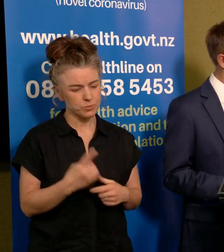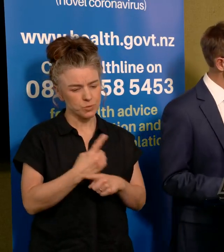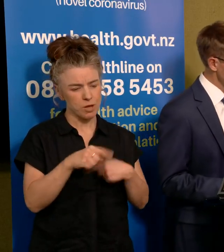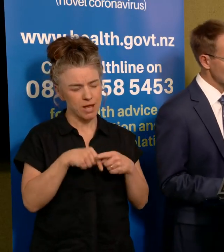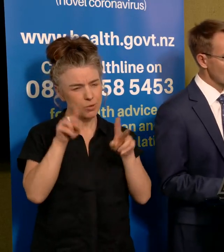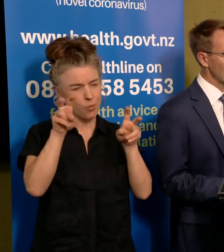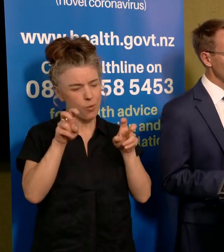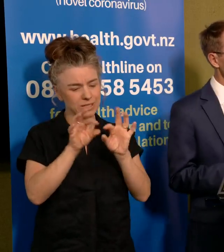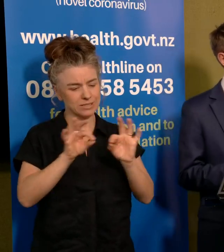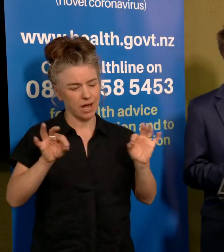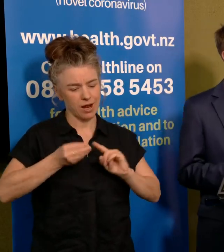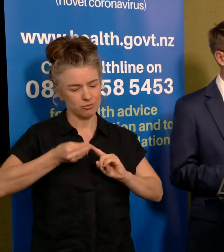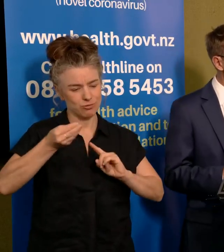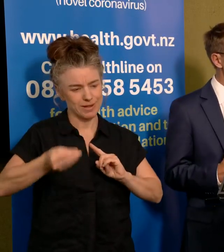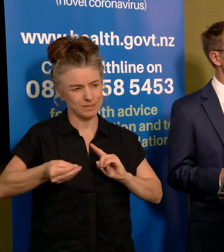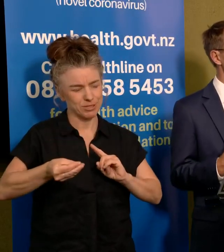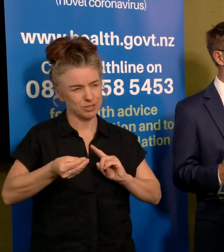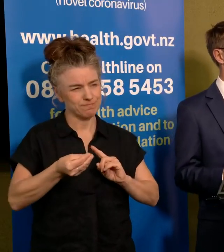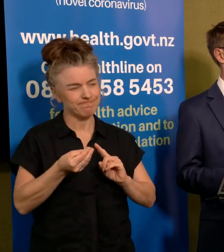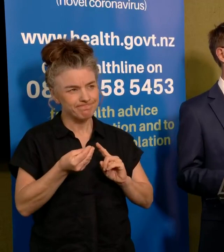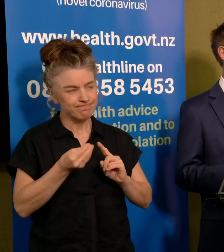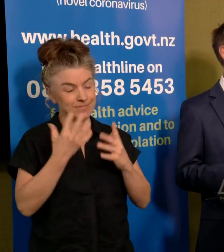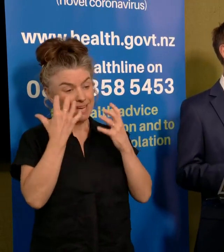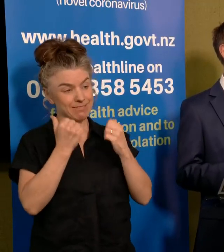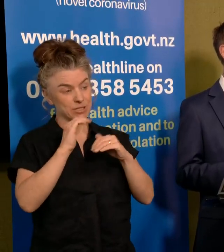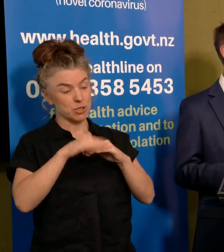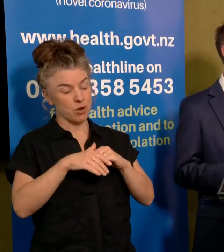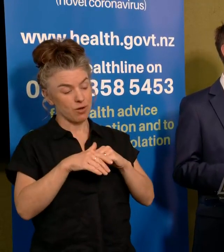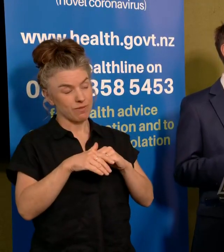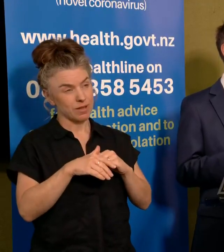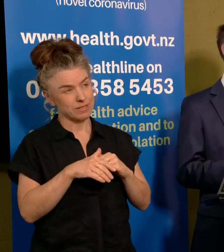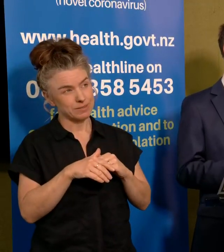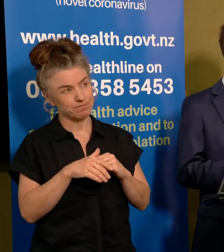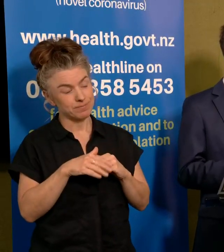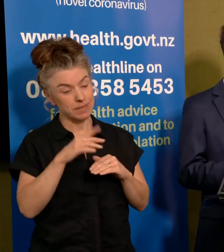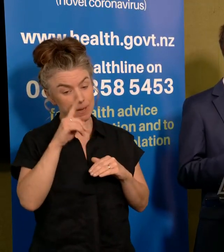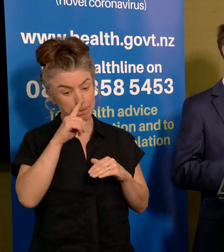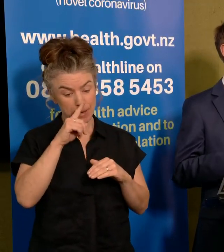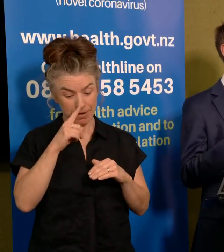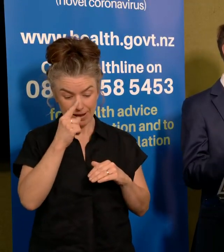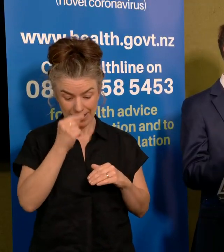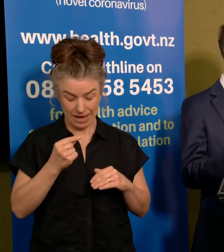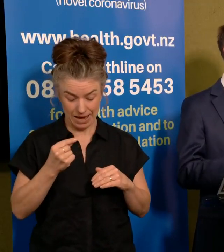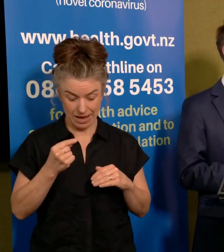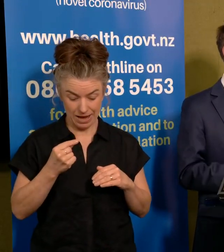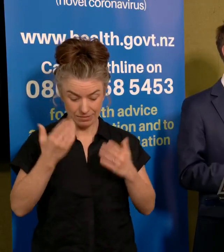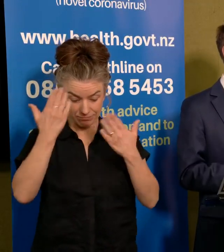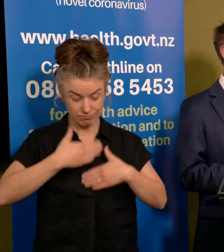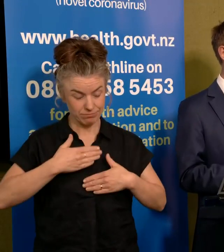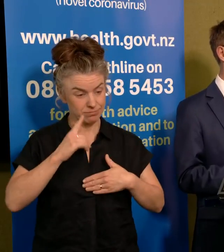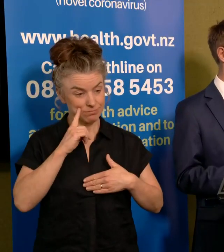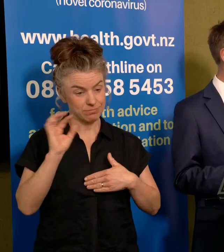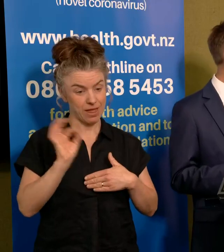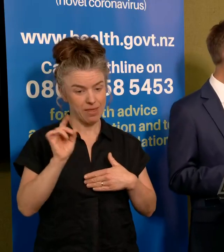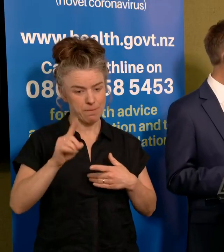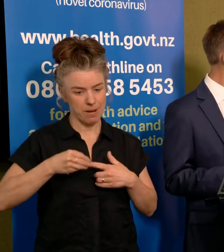silent transmission, and Michelle may want to comment as well, there's still the evidence around whether people are infectious and transmitting when they don't